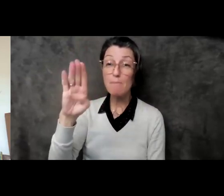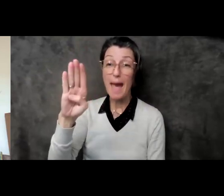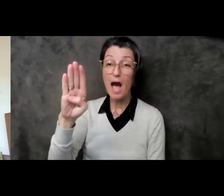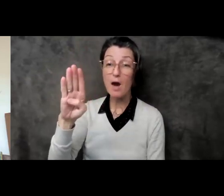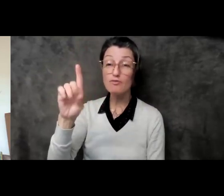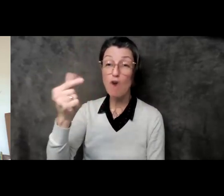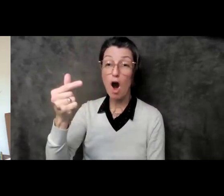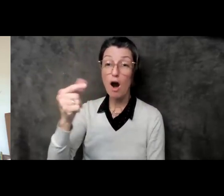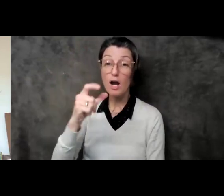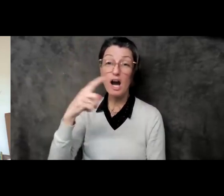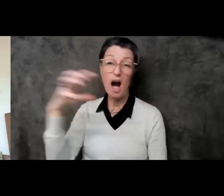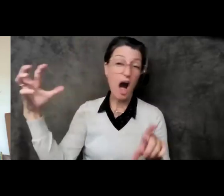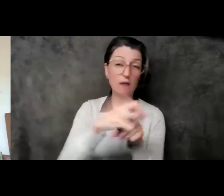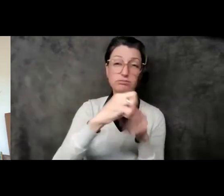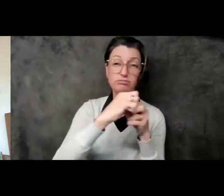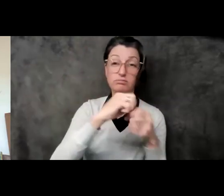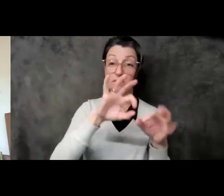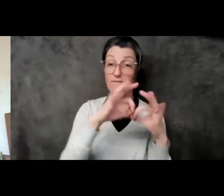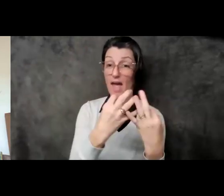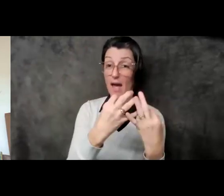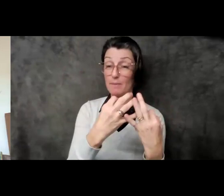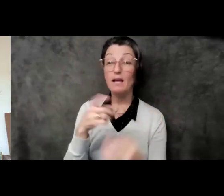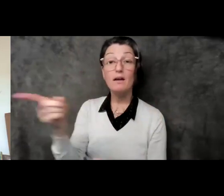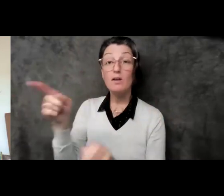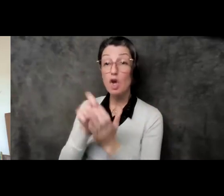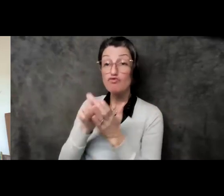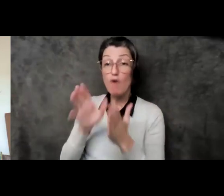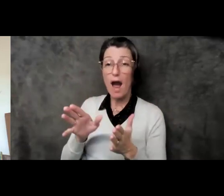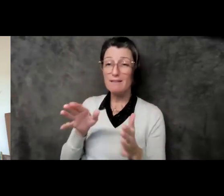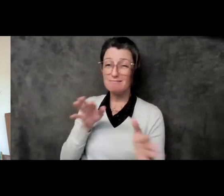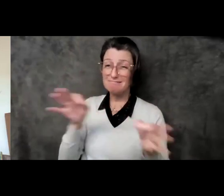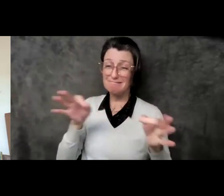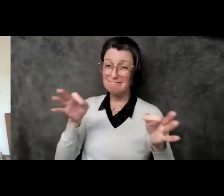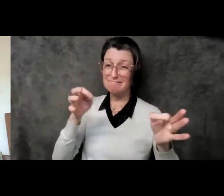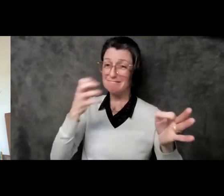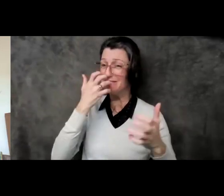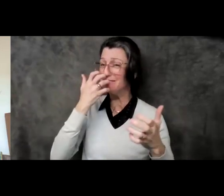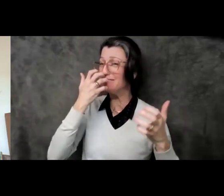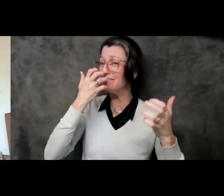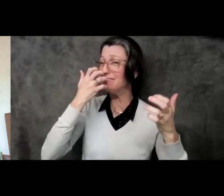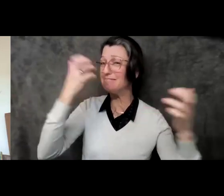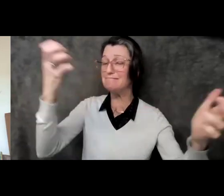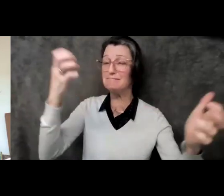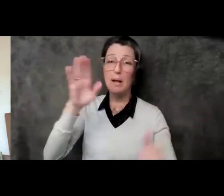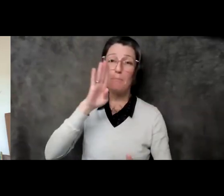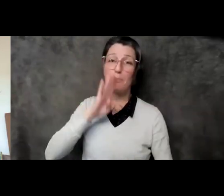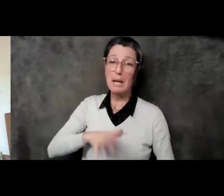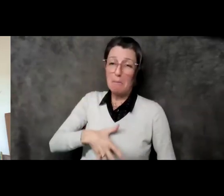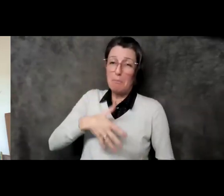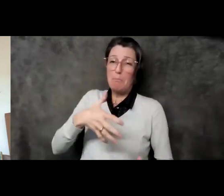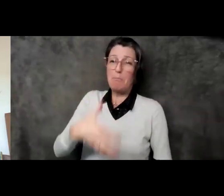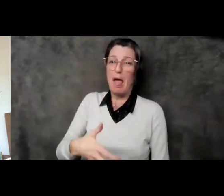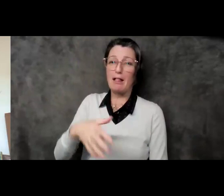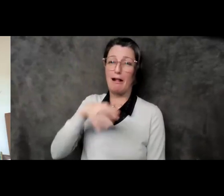Then, when the writer describes the ensuing screams, the beer bellies, spit and cigars, the white